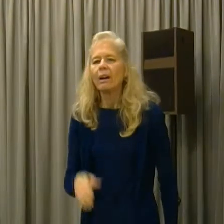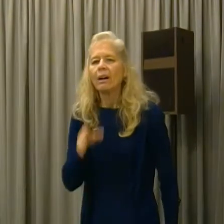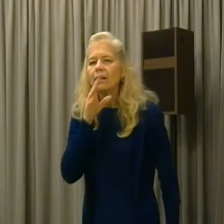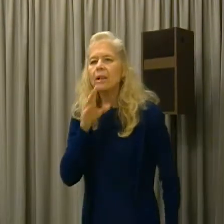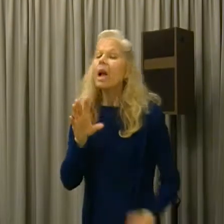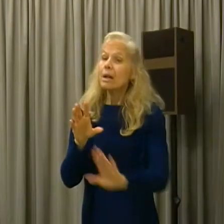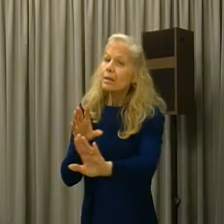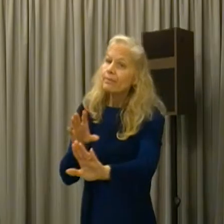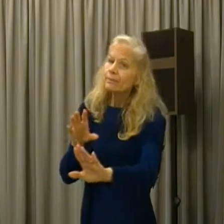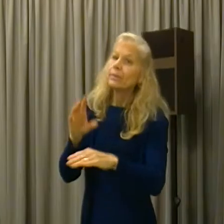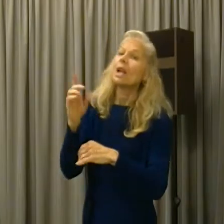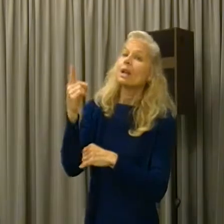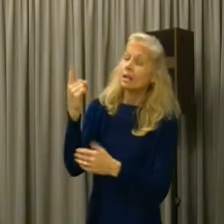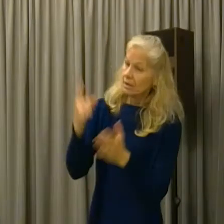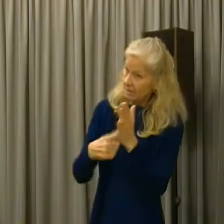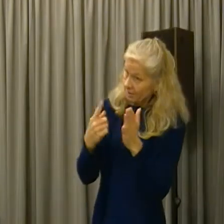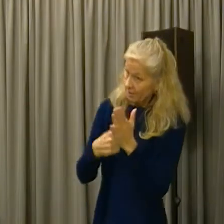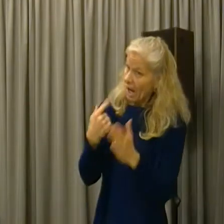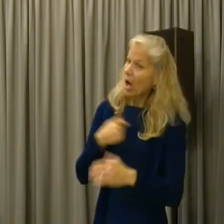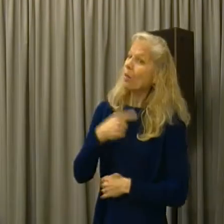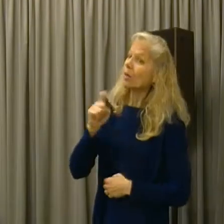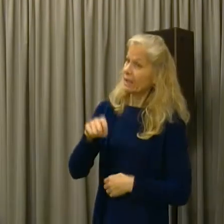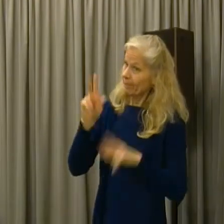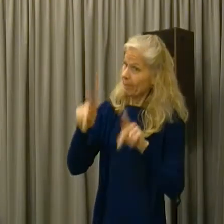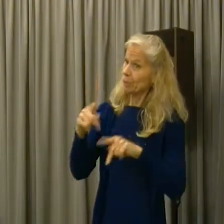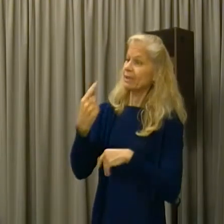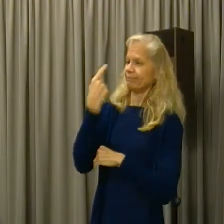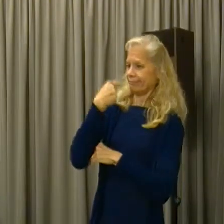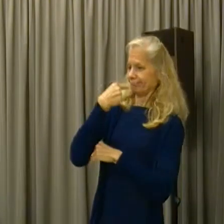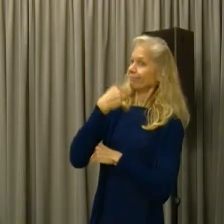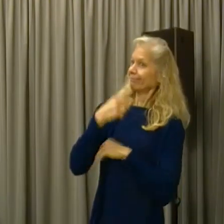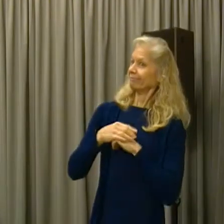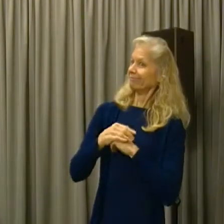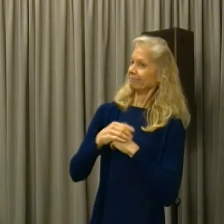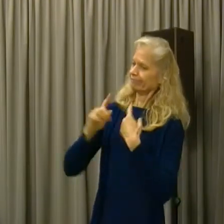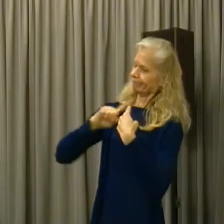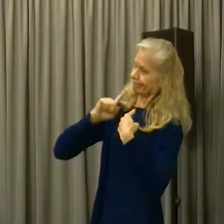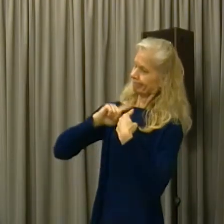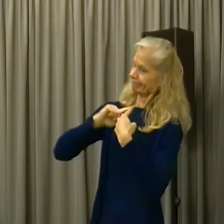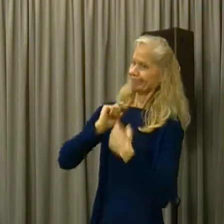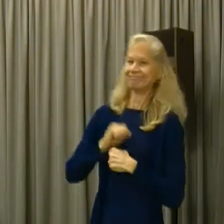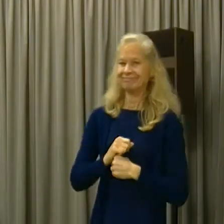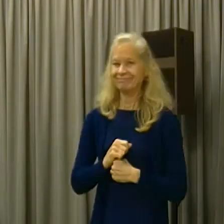reproved. And sometimes God would use us to, in love, reprove another.